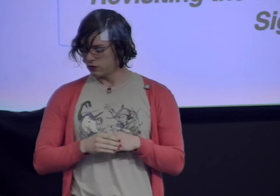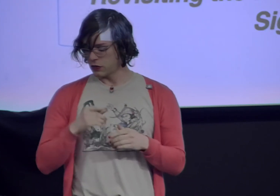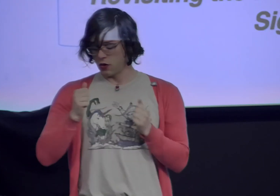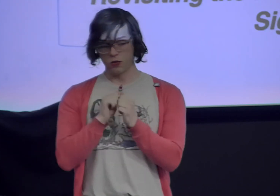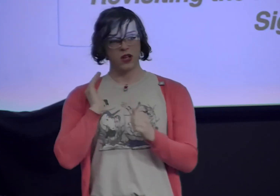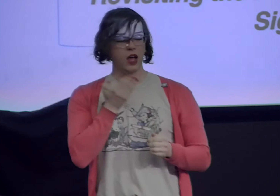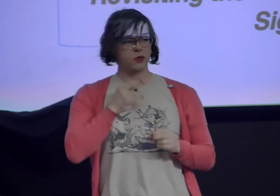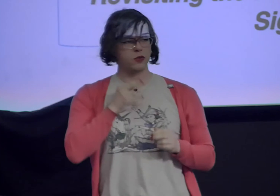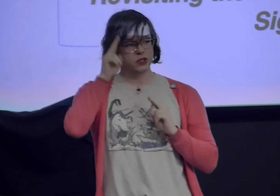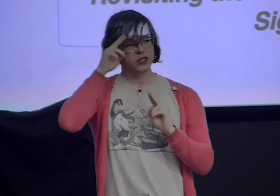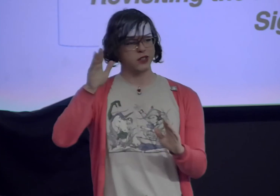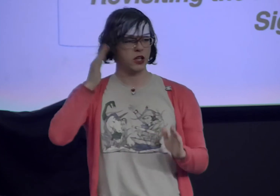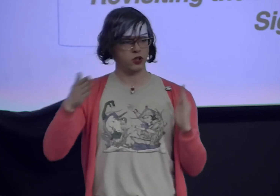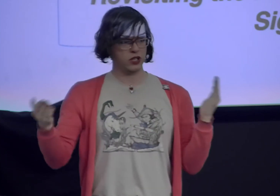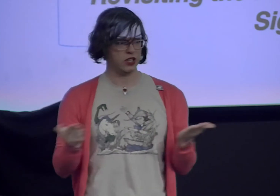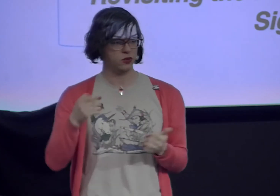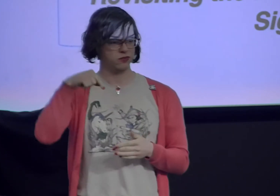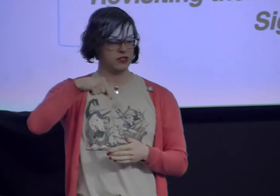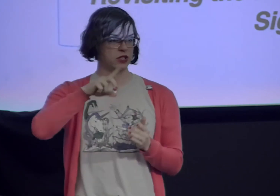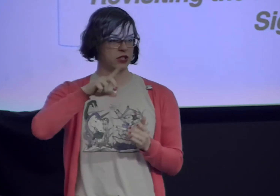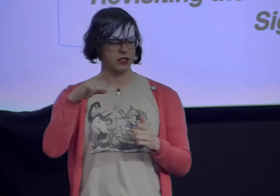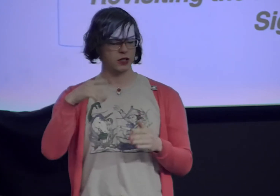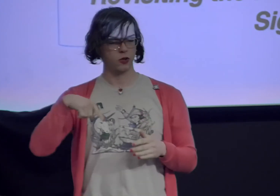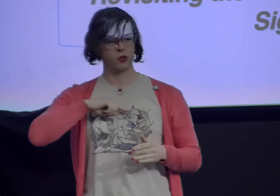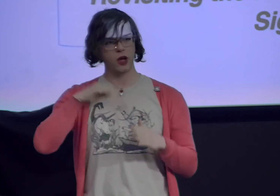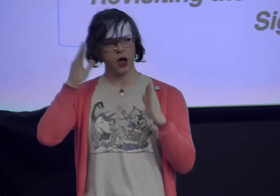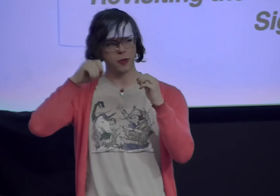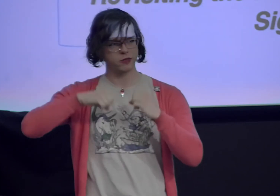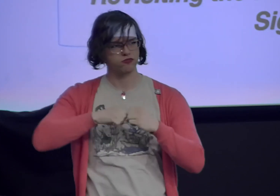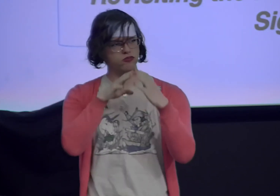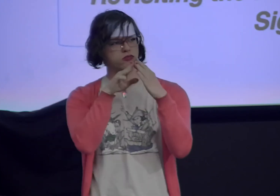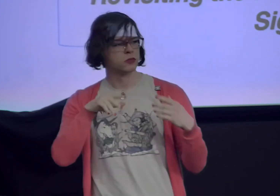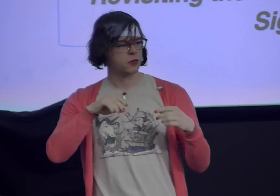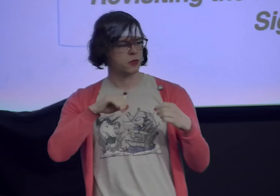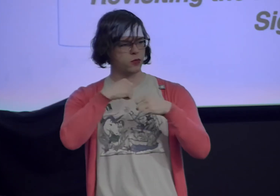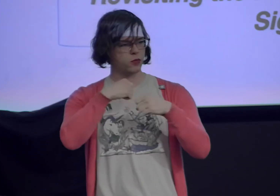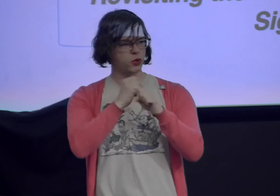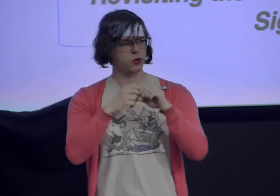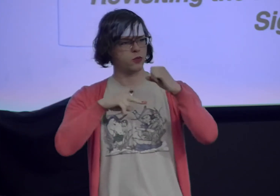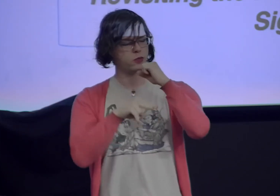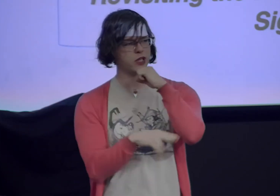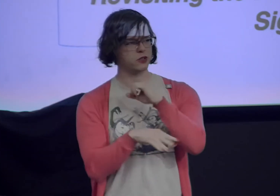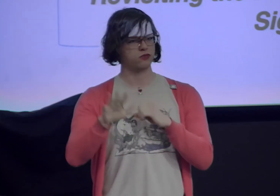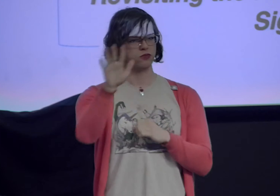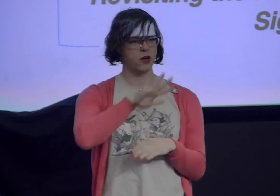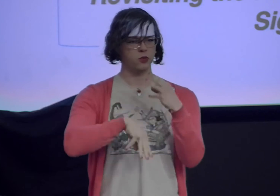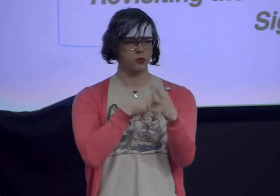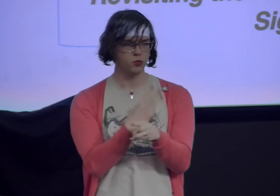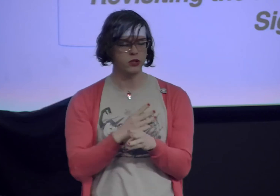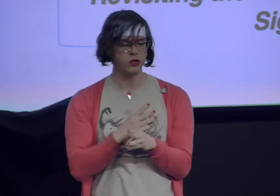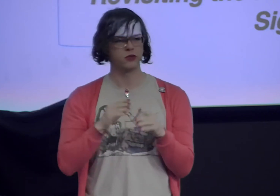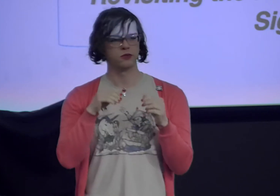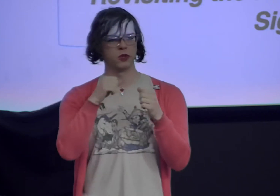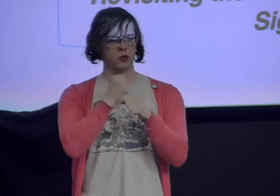Learning. With our distinguished lectures in the heart of DC, we want to build bridges across fields